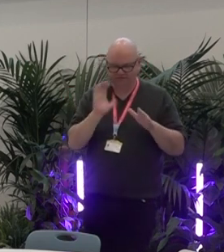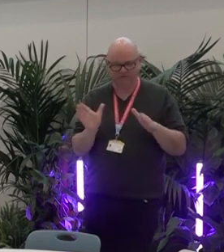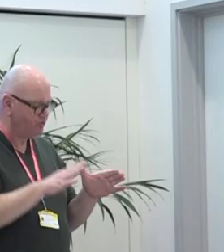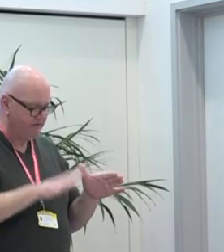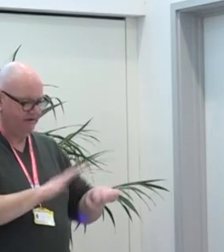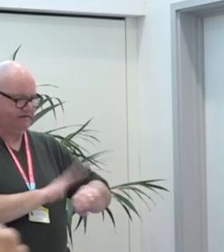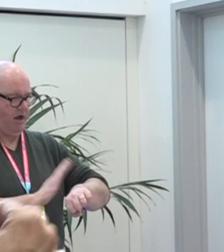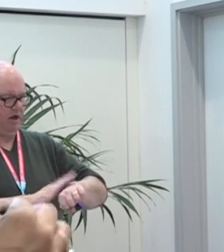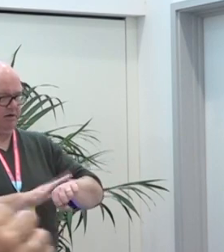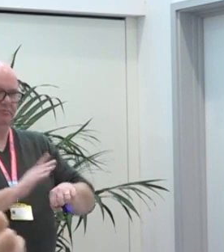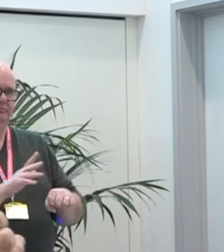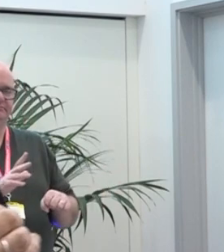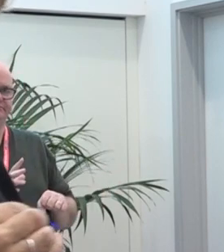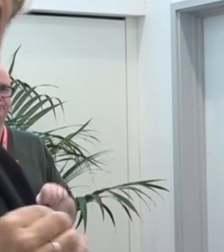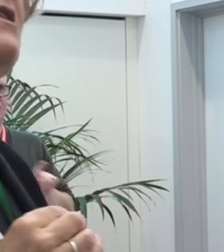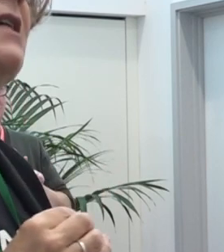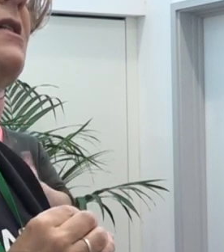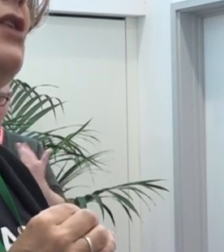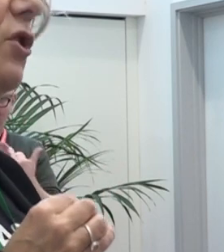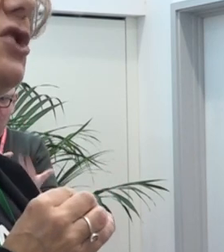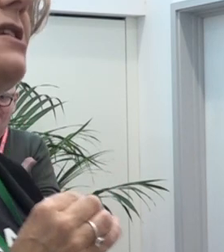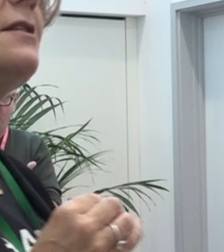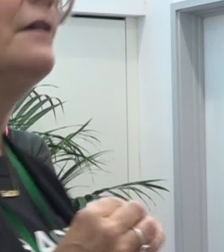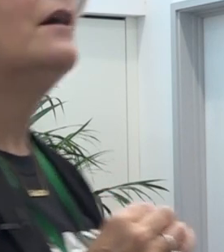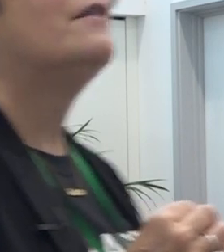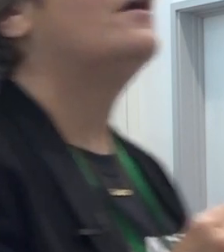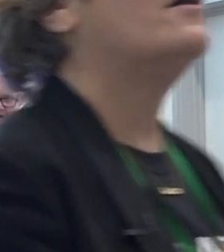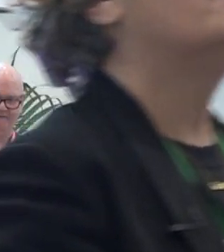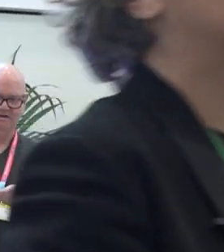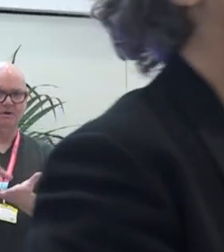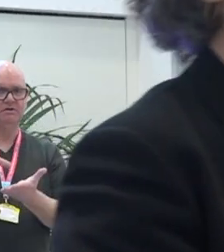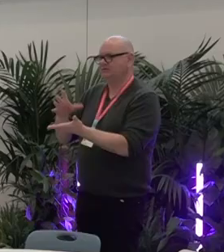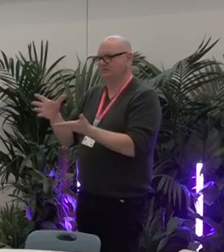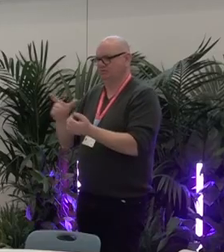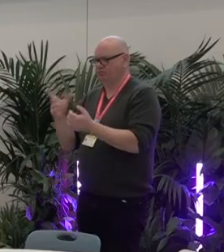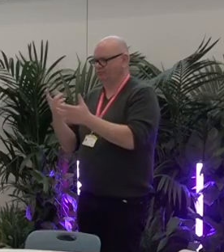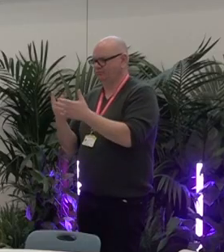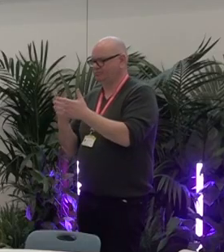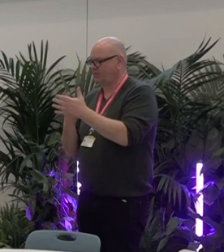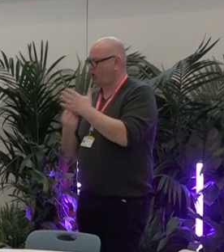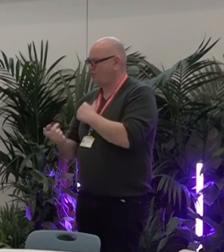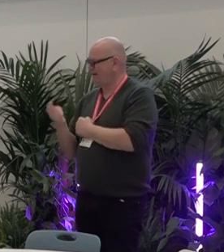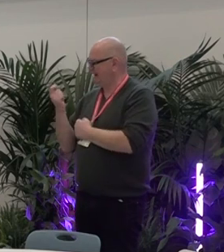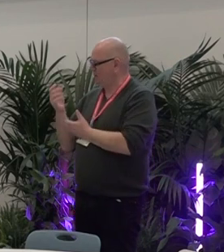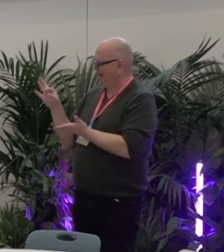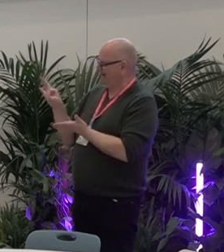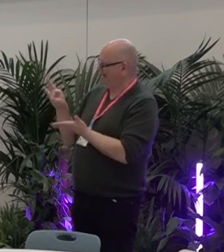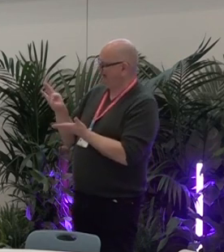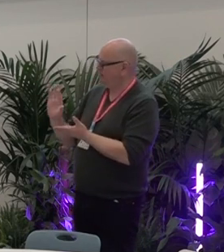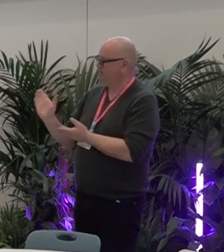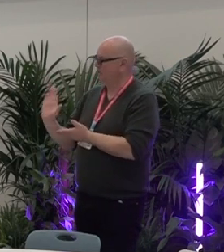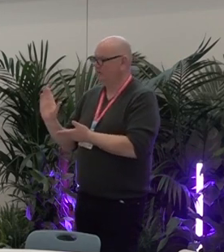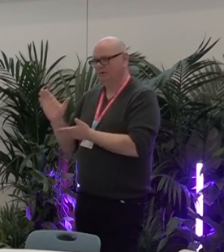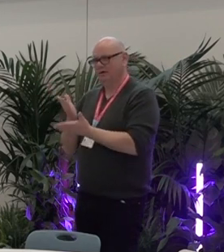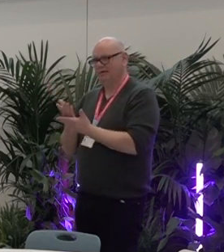development. And then access to finances, and not just the tech startup leftovers, but actually something